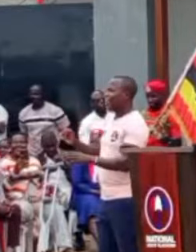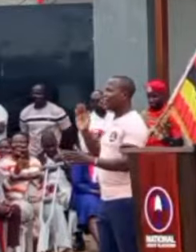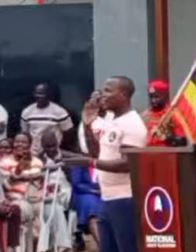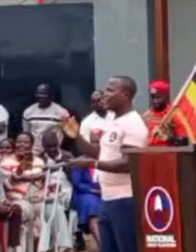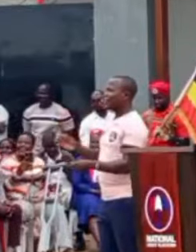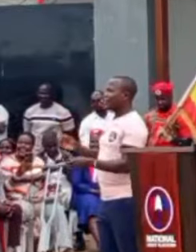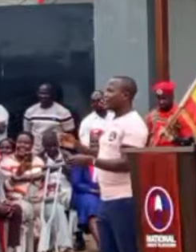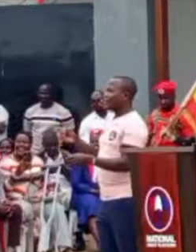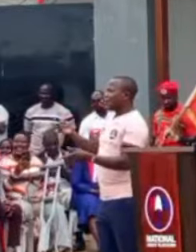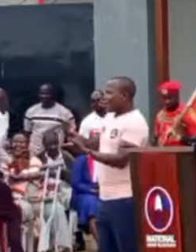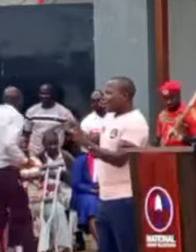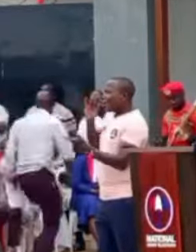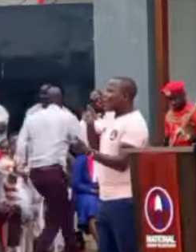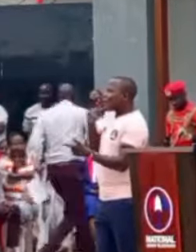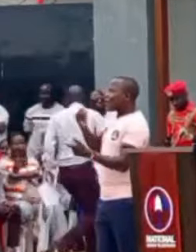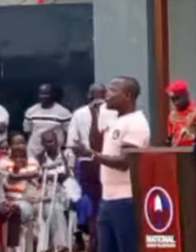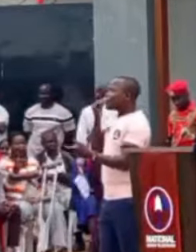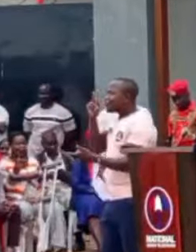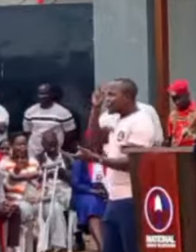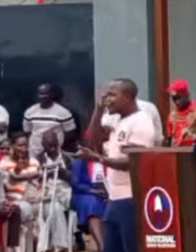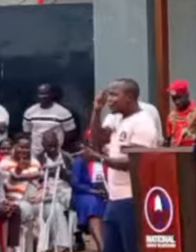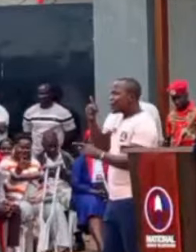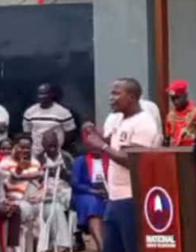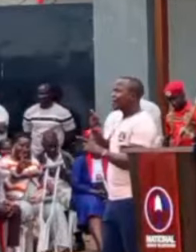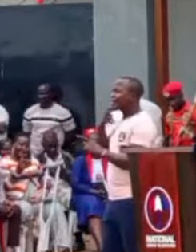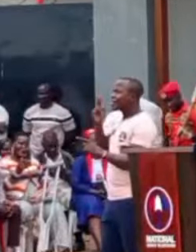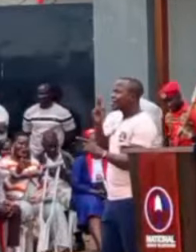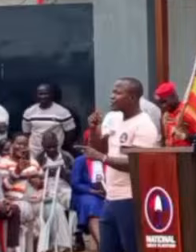ate nga fe tumumanyi ngaakagezi munyo